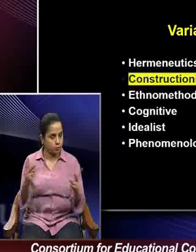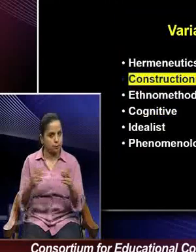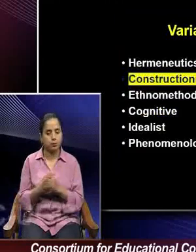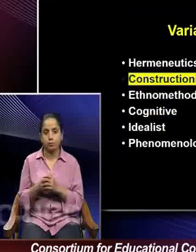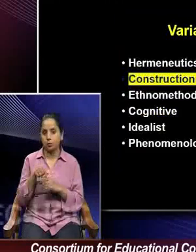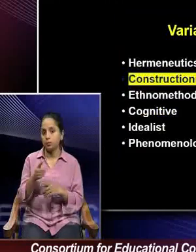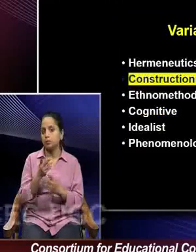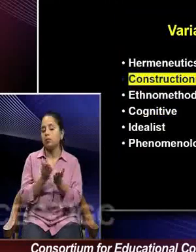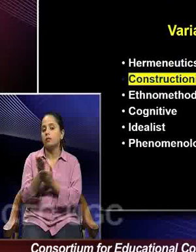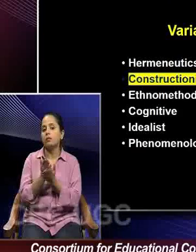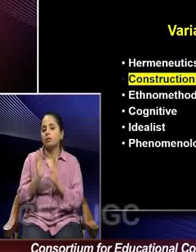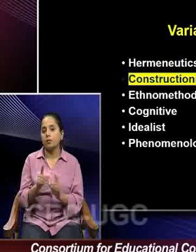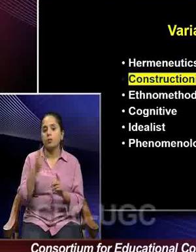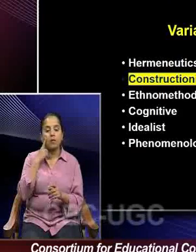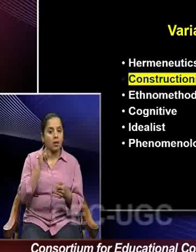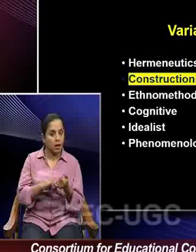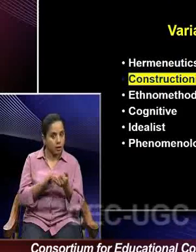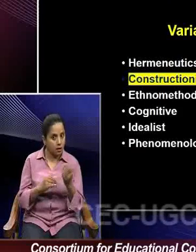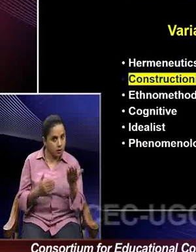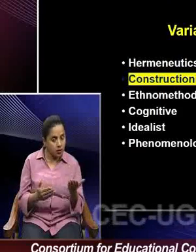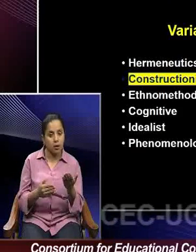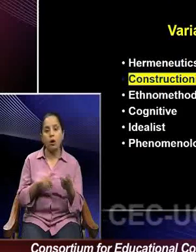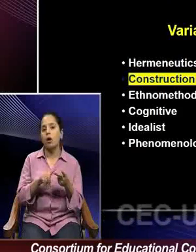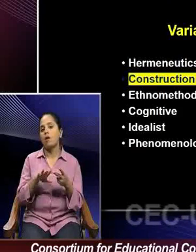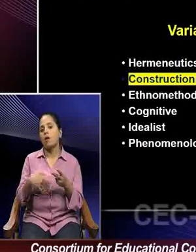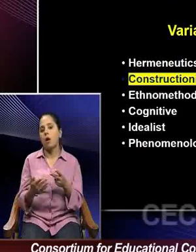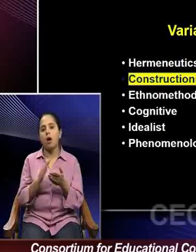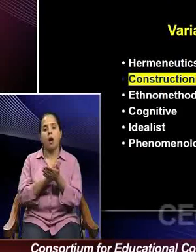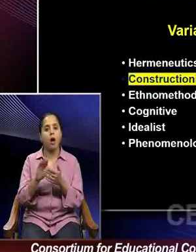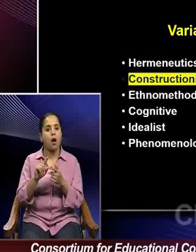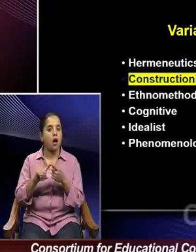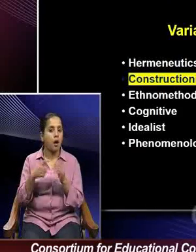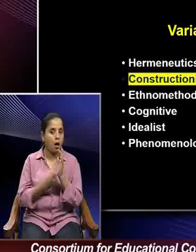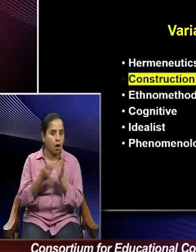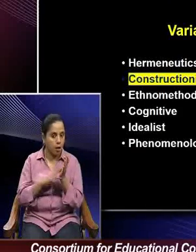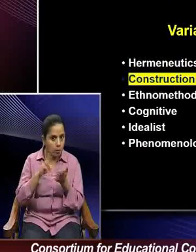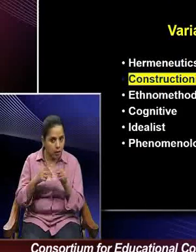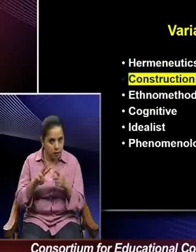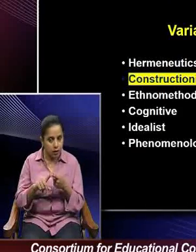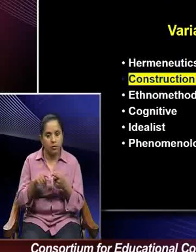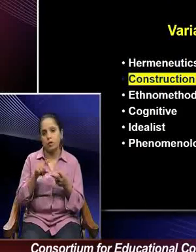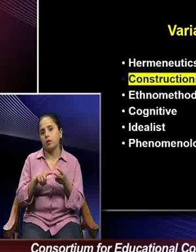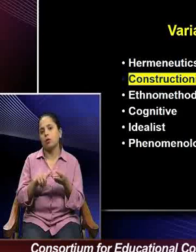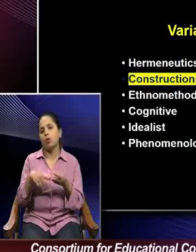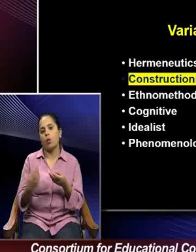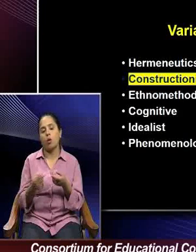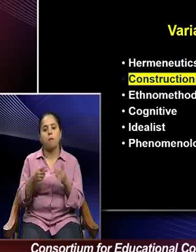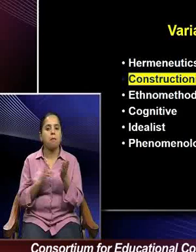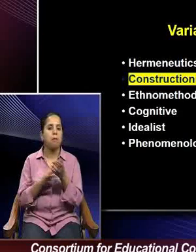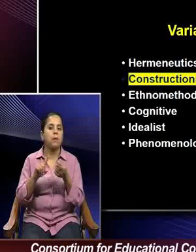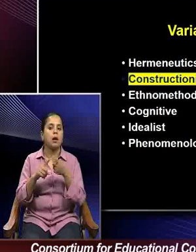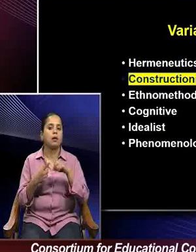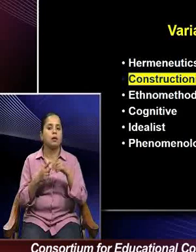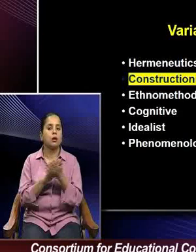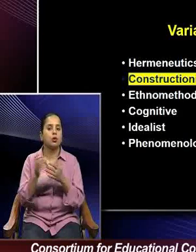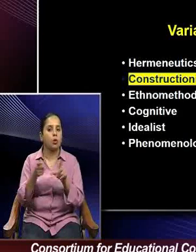There are various variations of ISS, and hermeneutics, constructivism, and ethnomethodology, etc. are